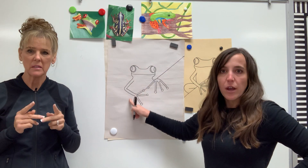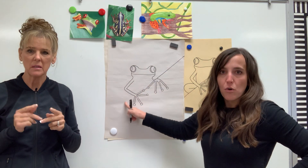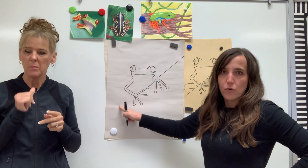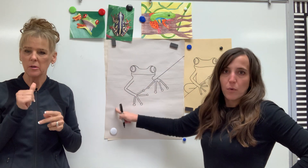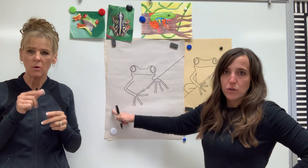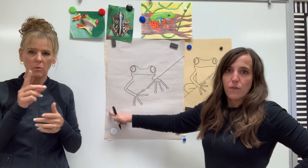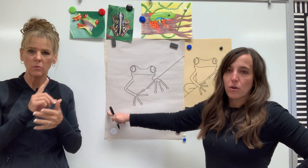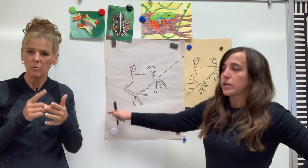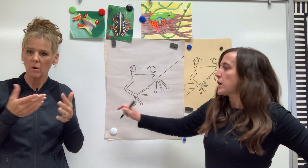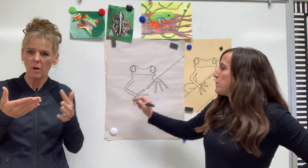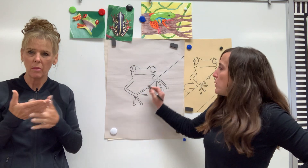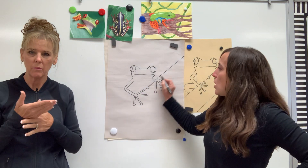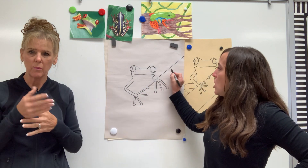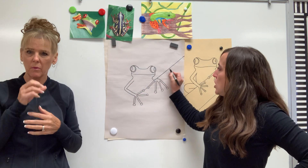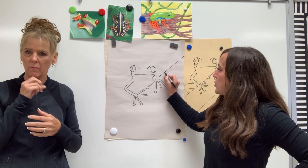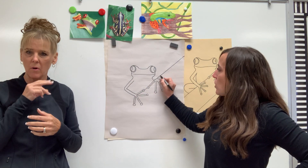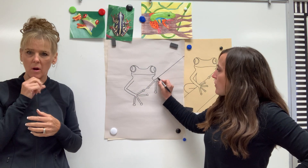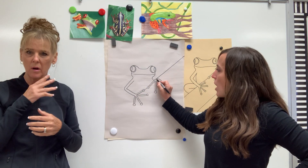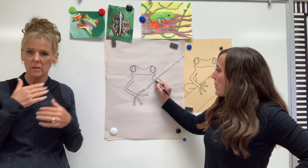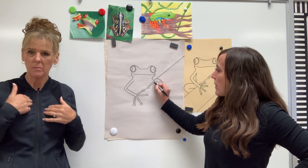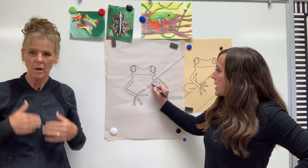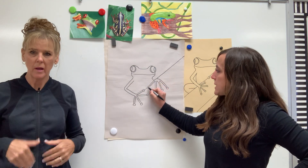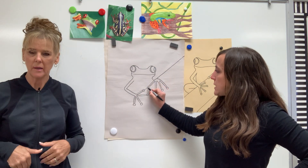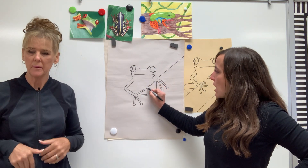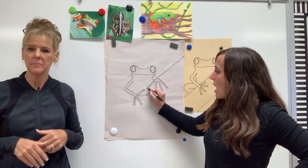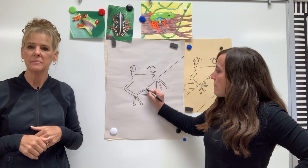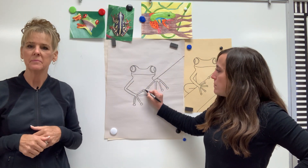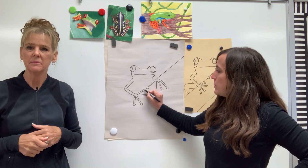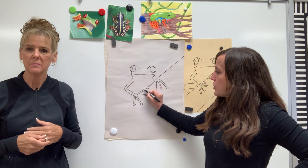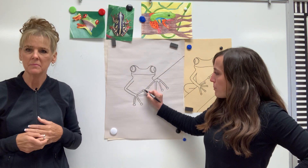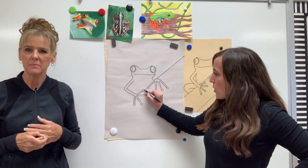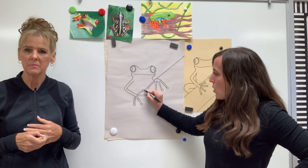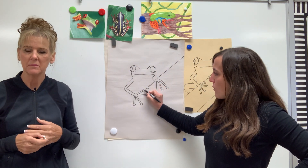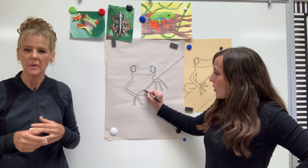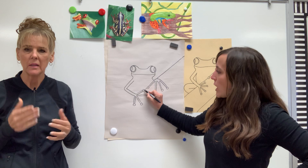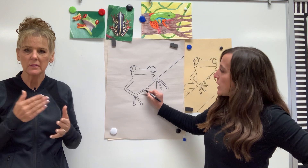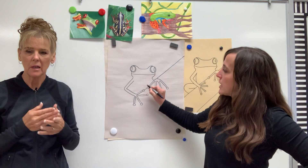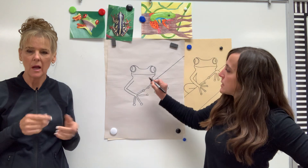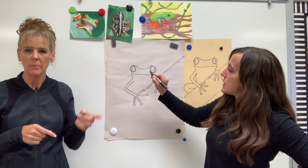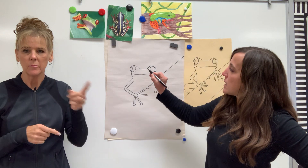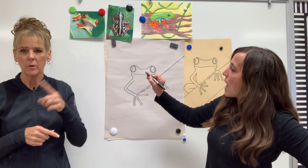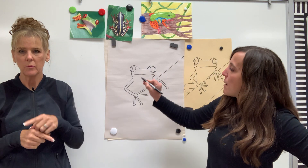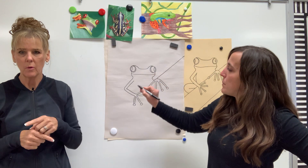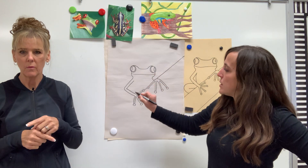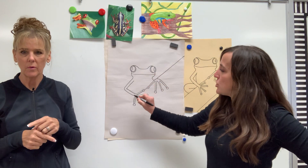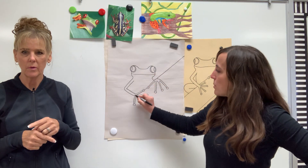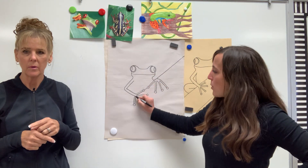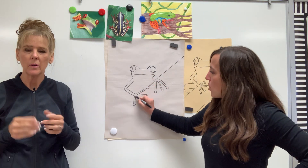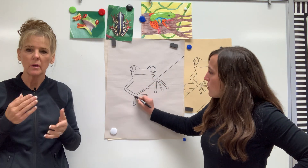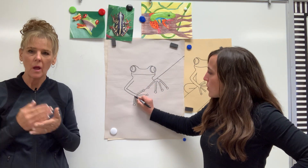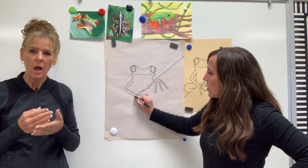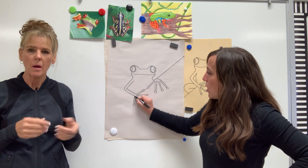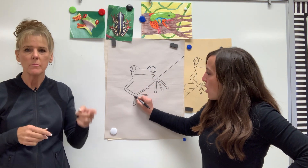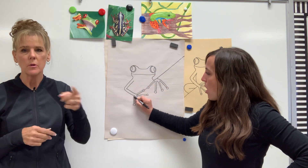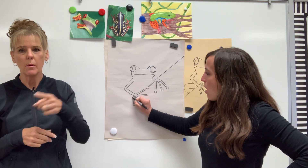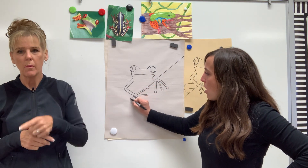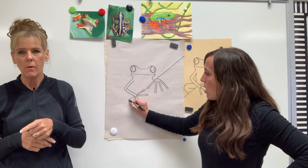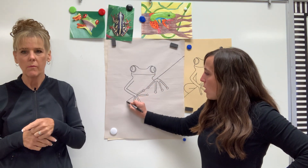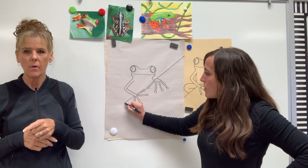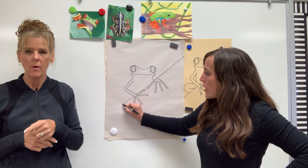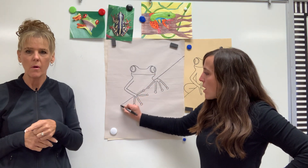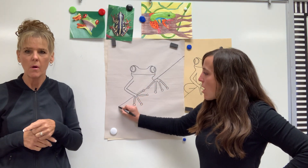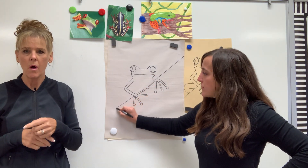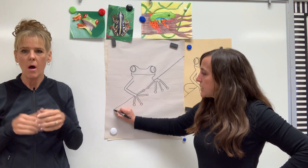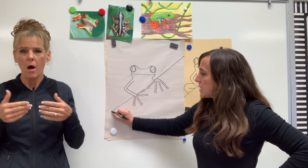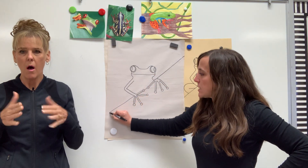draw right over what you've already done. So I've got my line stop, jump over, and again, stop, jump over,